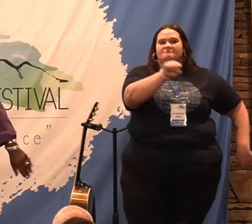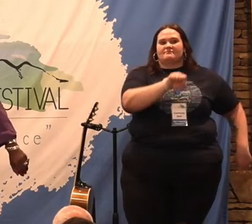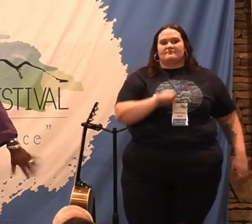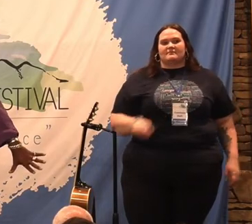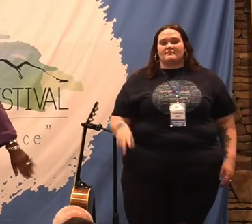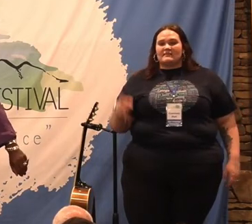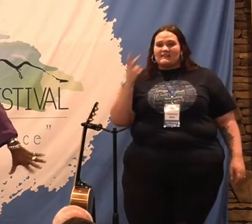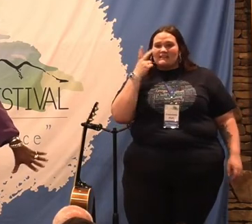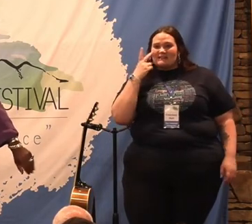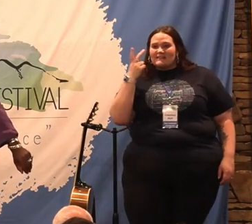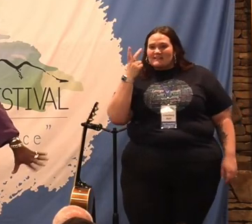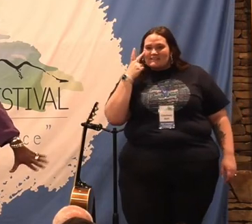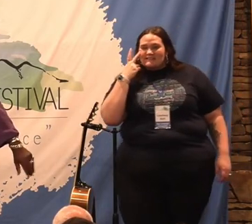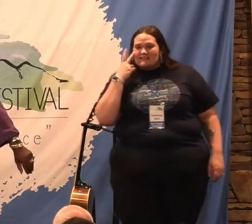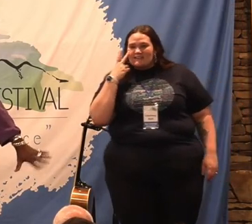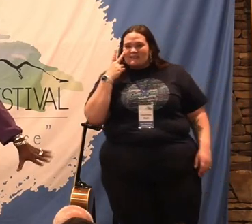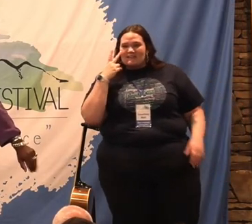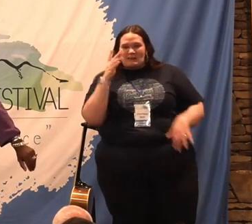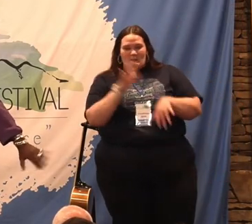Sparks coming from his jaw.